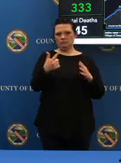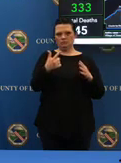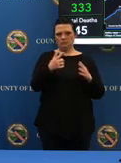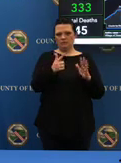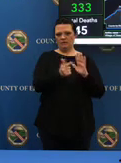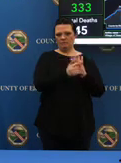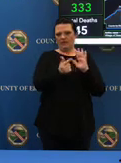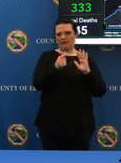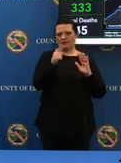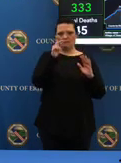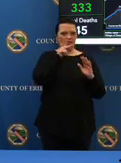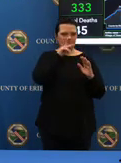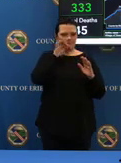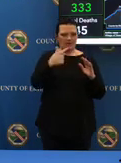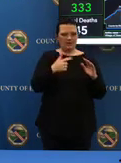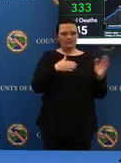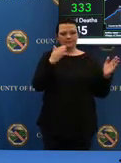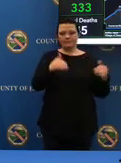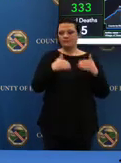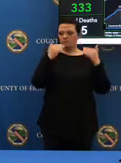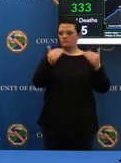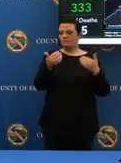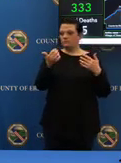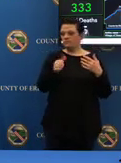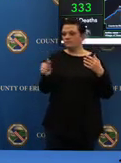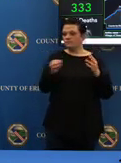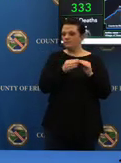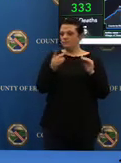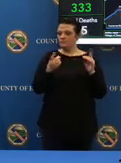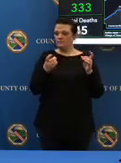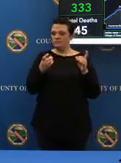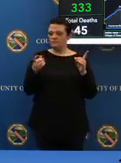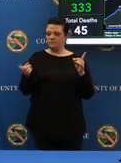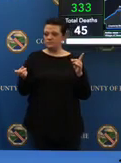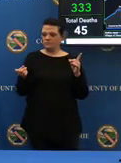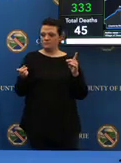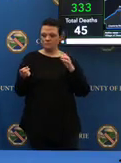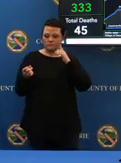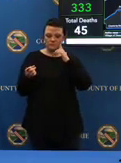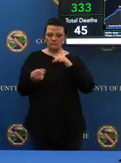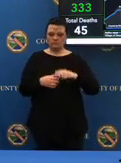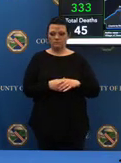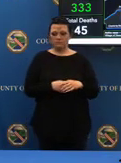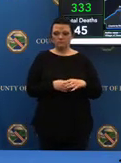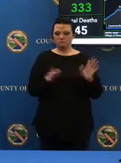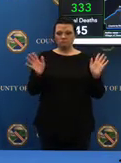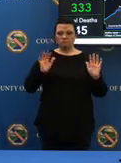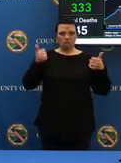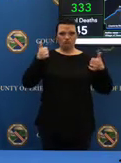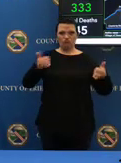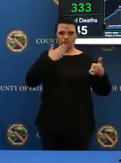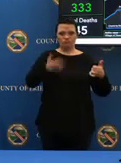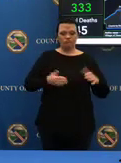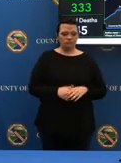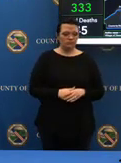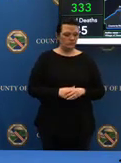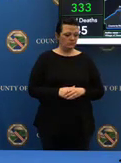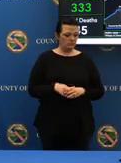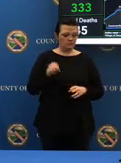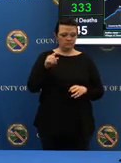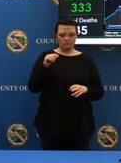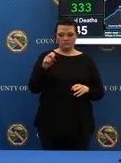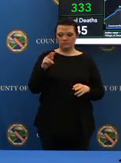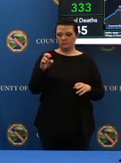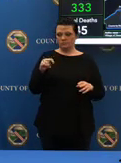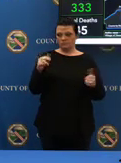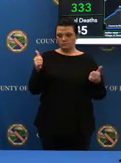had Kelly Dudzik and Steve Brown. Either of you have a question left? No, I'm good. I'm good. Thank you. Okay. Stephen, are you